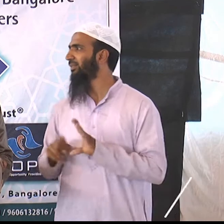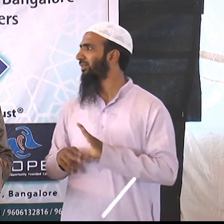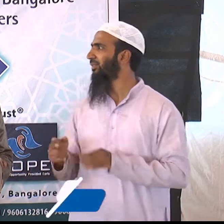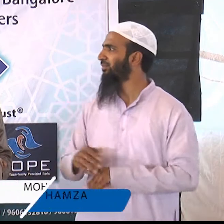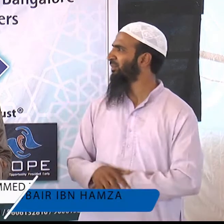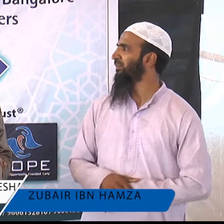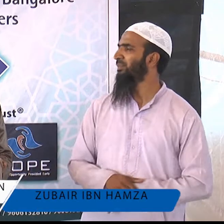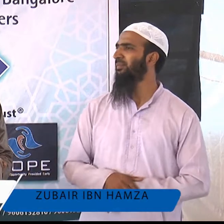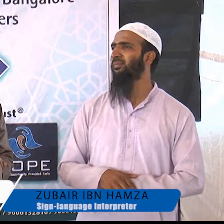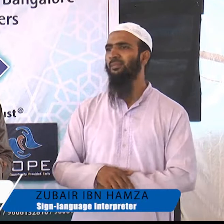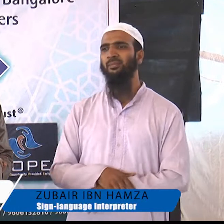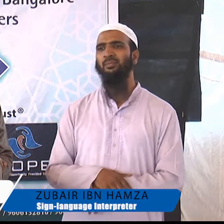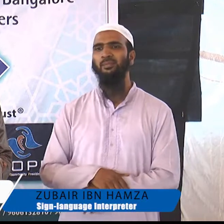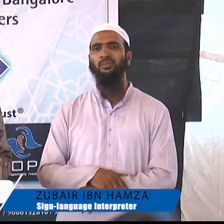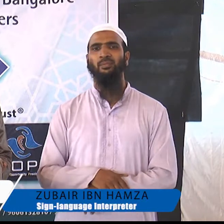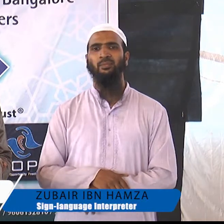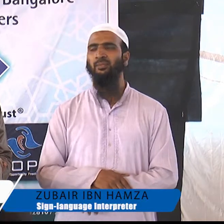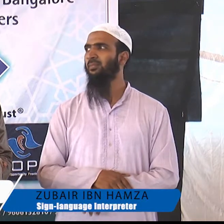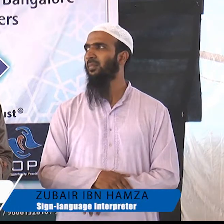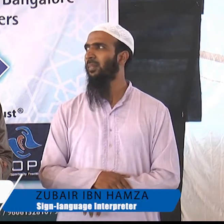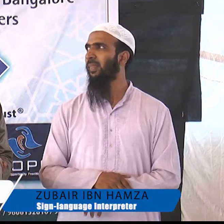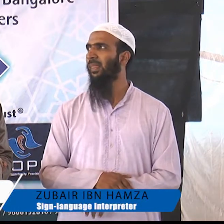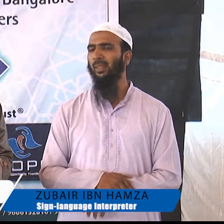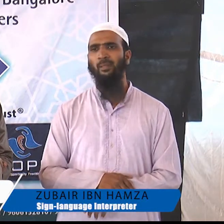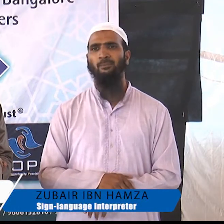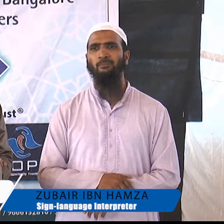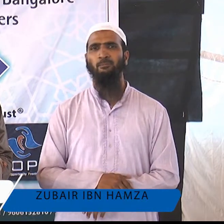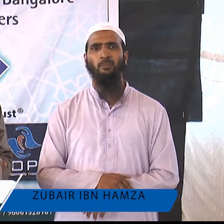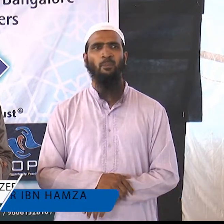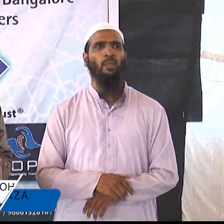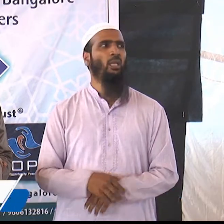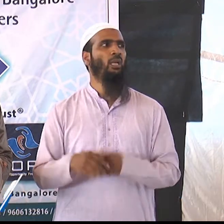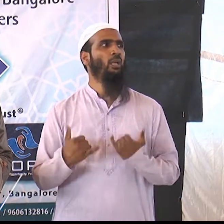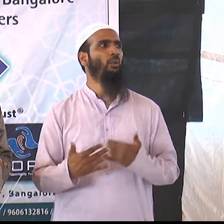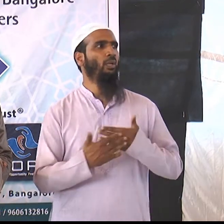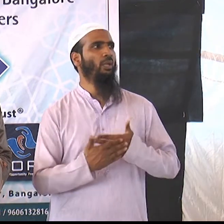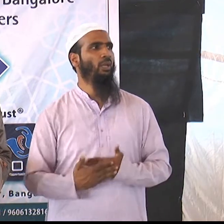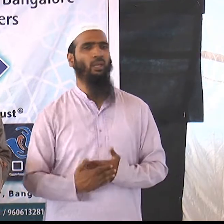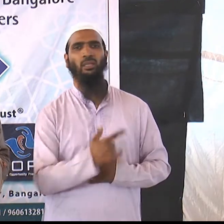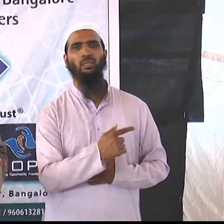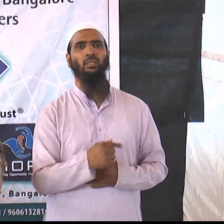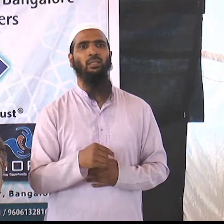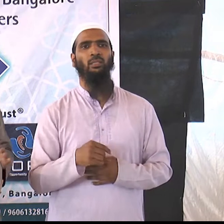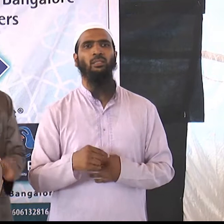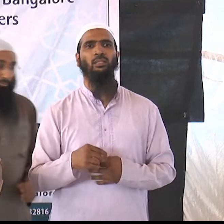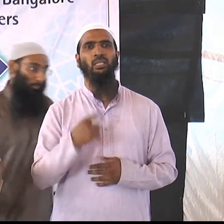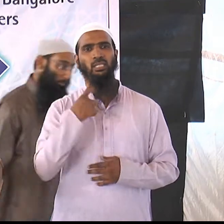Now I will like to invite Mr. Shakir Ahmad to introduce about CIS.